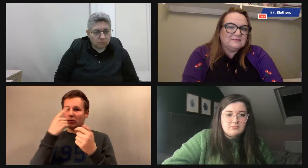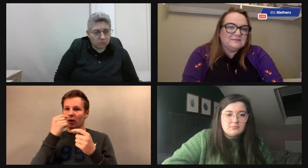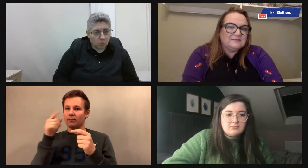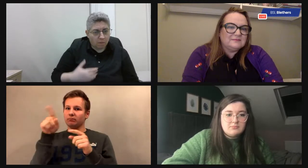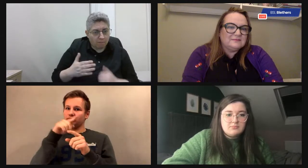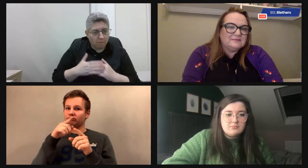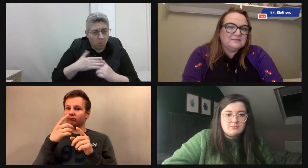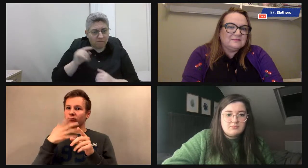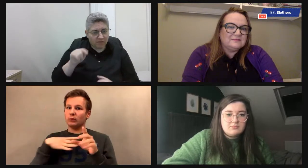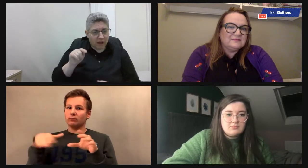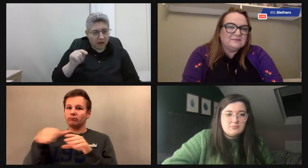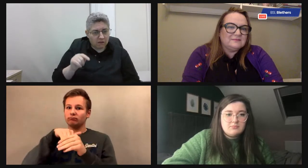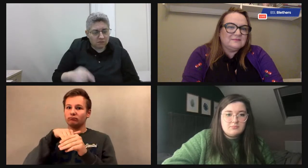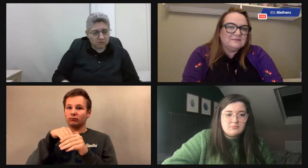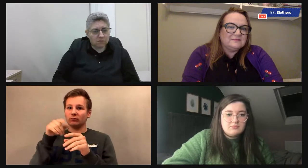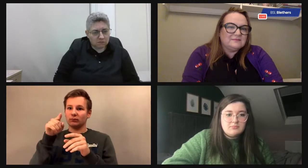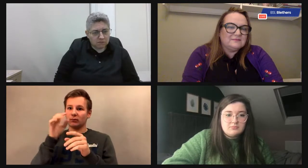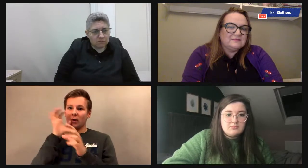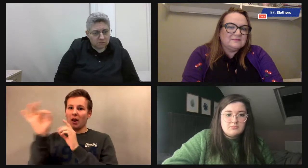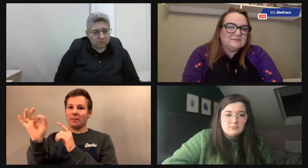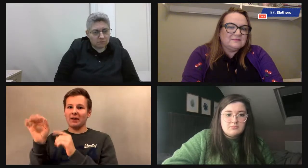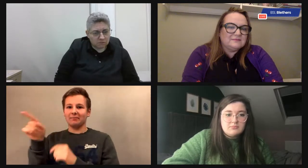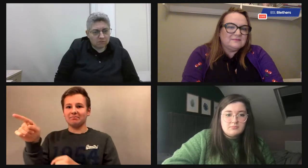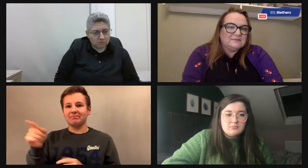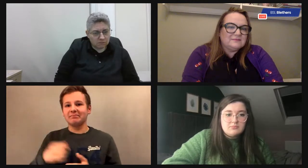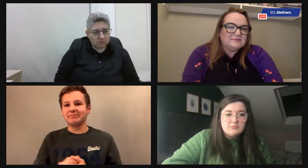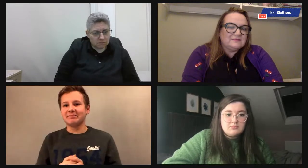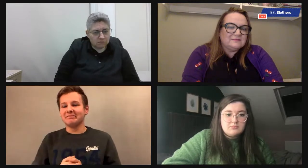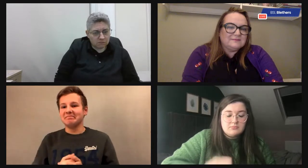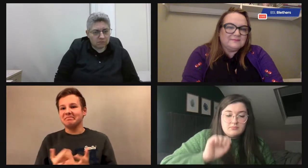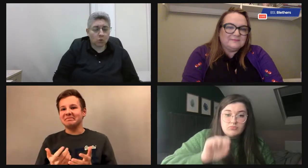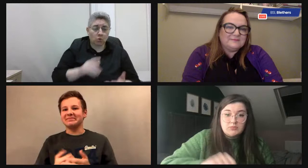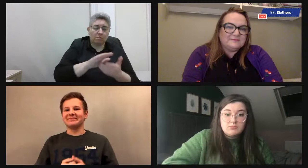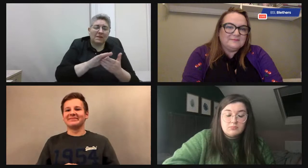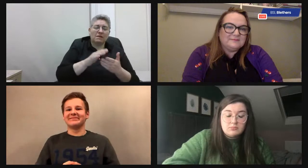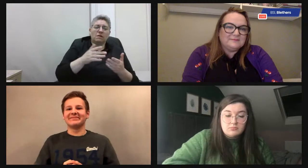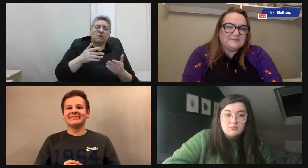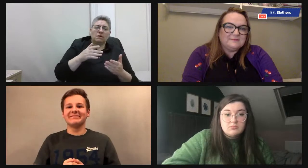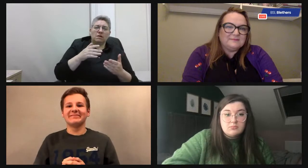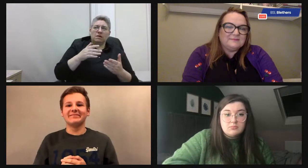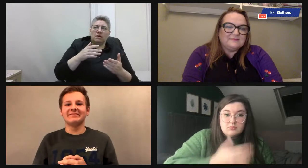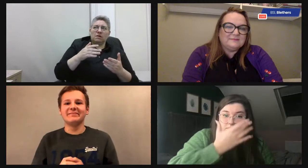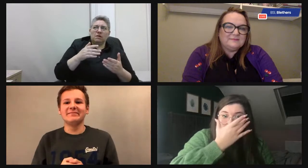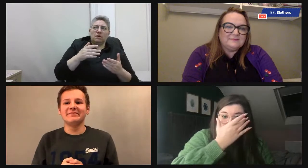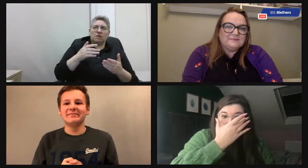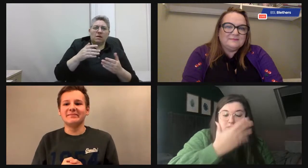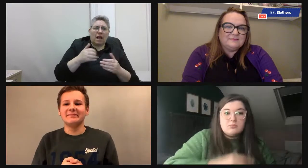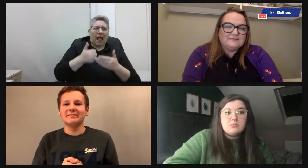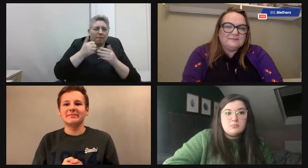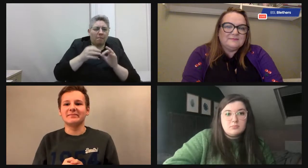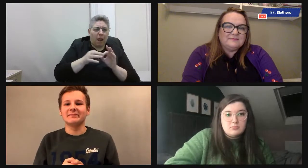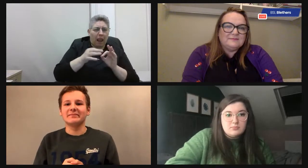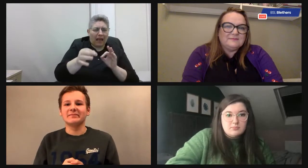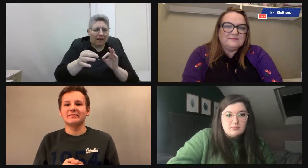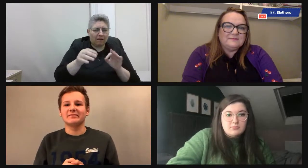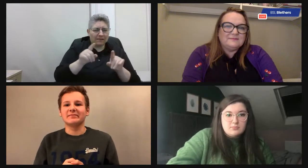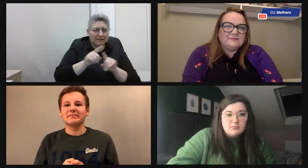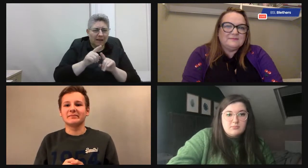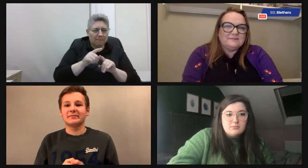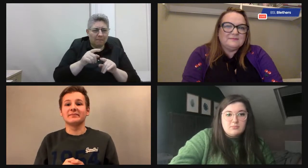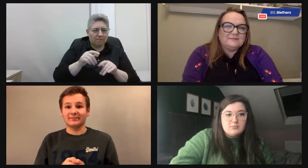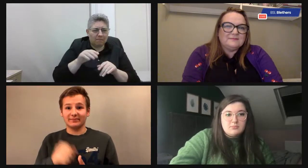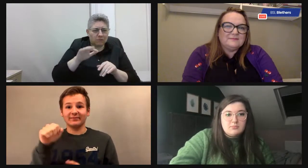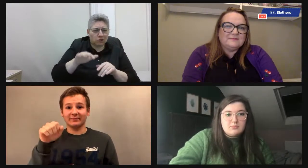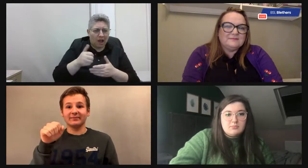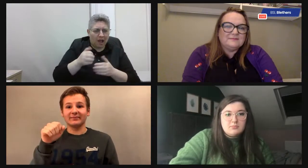about a company sort of setting up, but I think this would be good that they Well, could, got or more. maybe a company set it up and then they could get involved in it and apply.